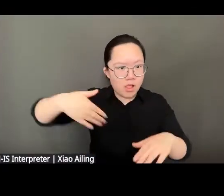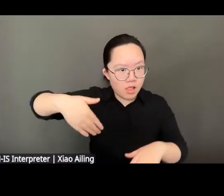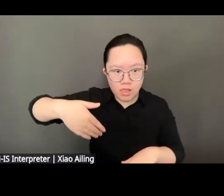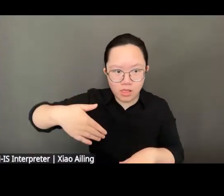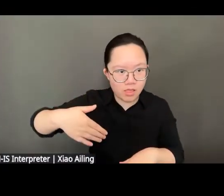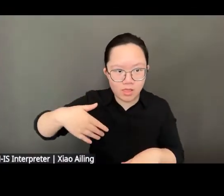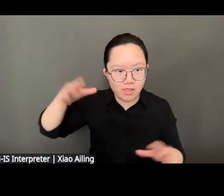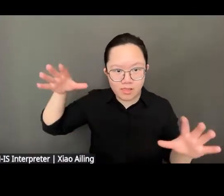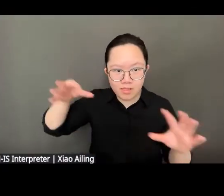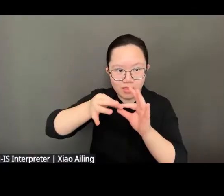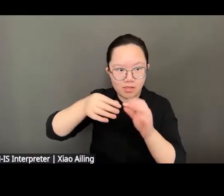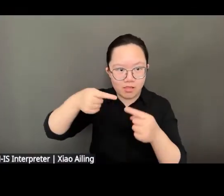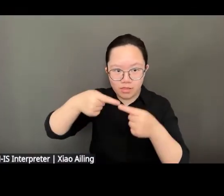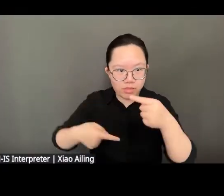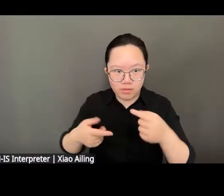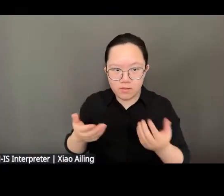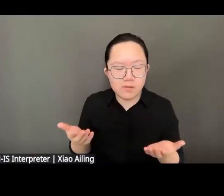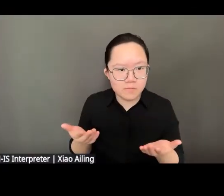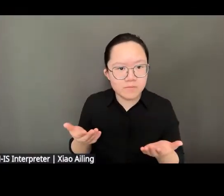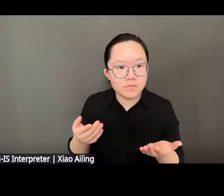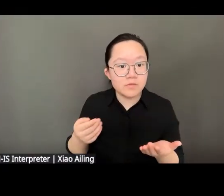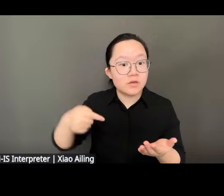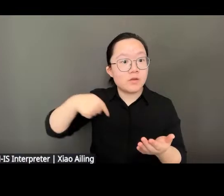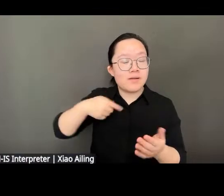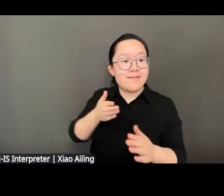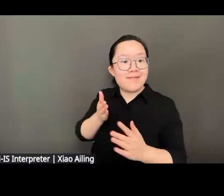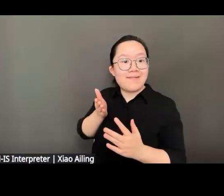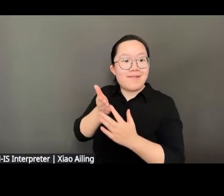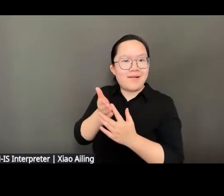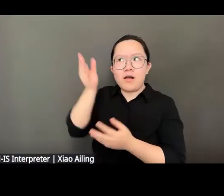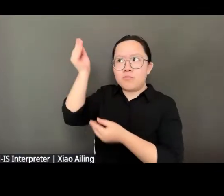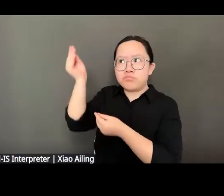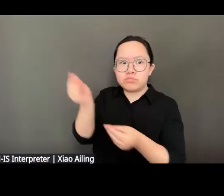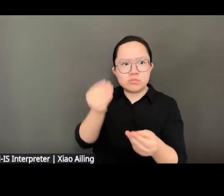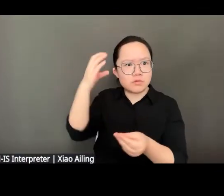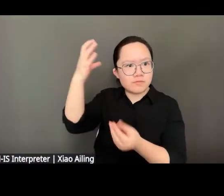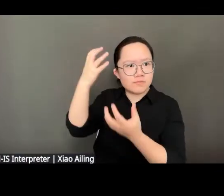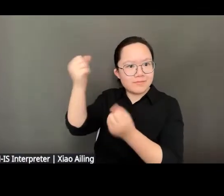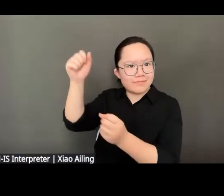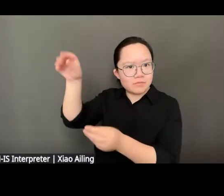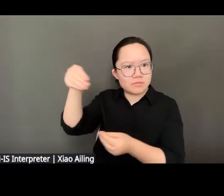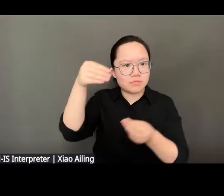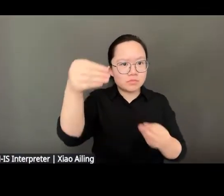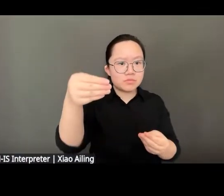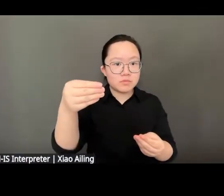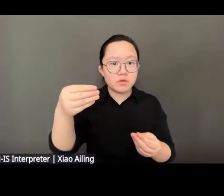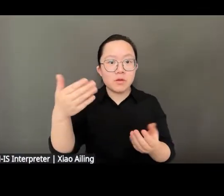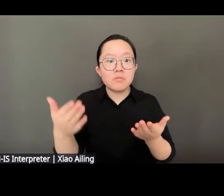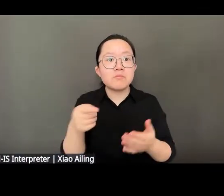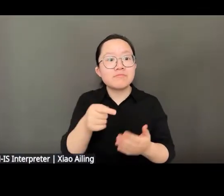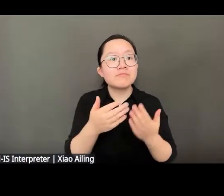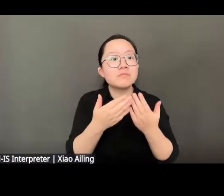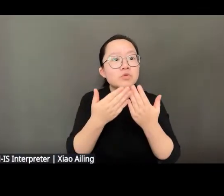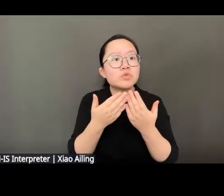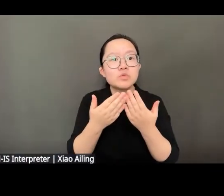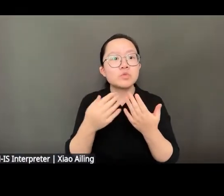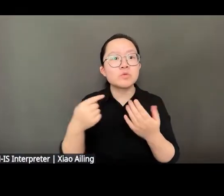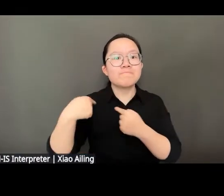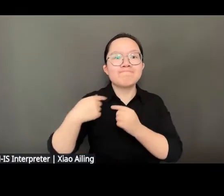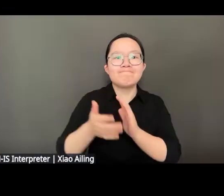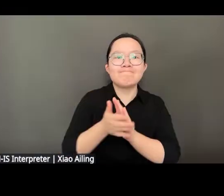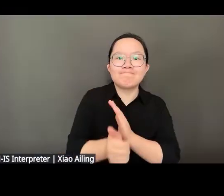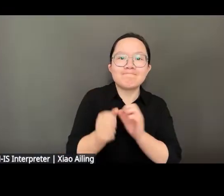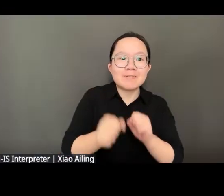also linking the school to the local services, so to the police, to